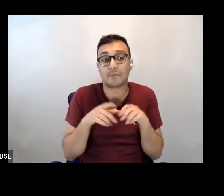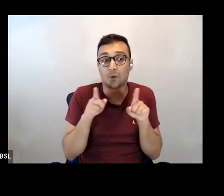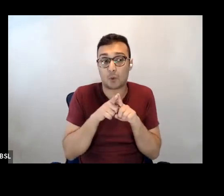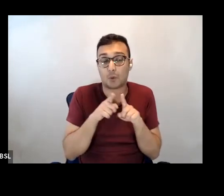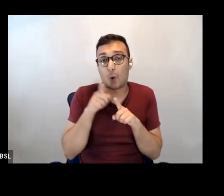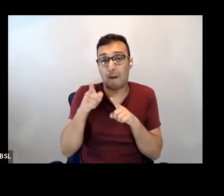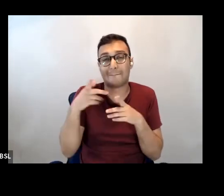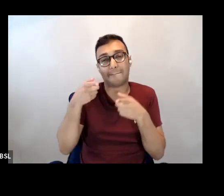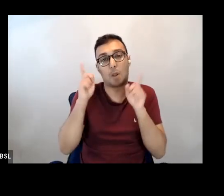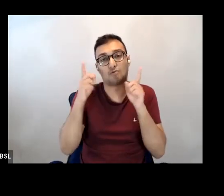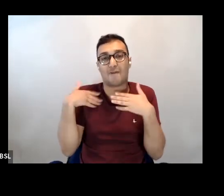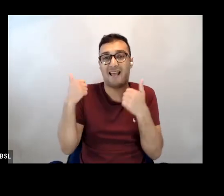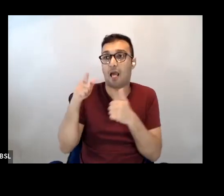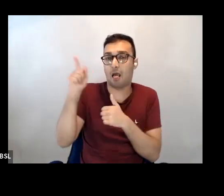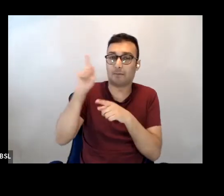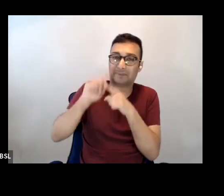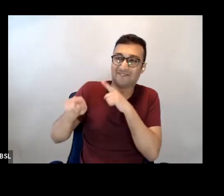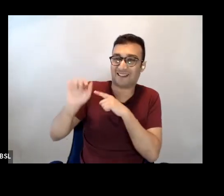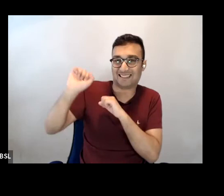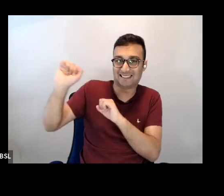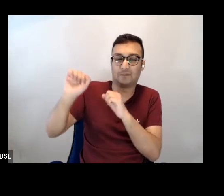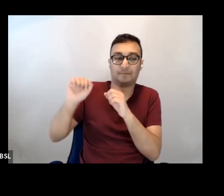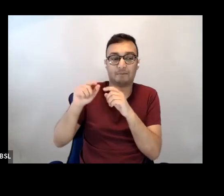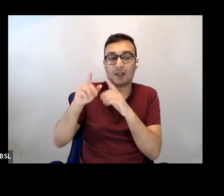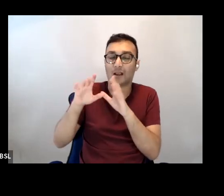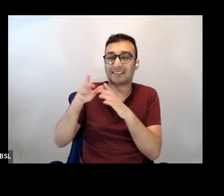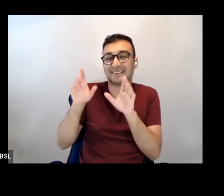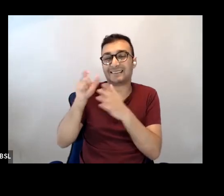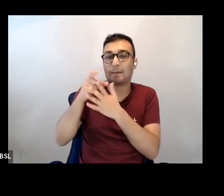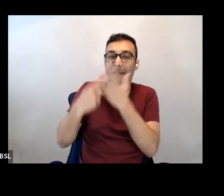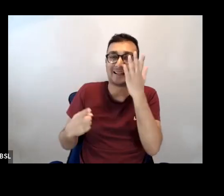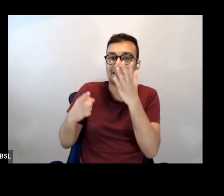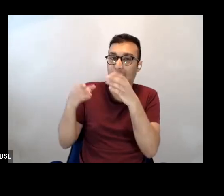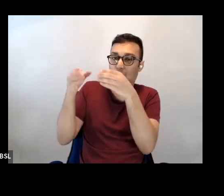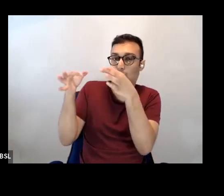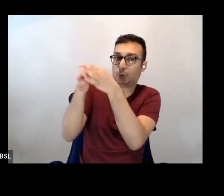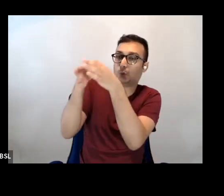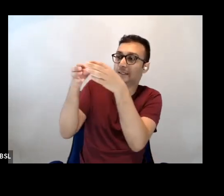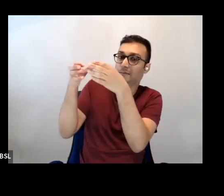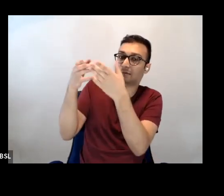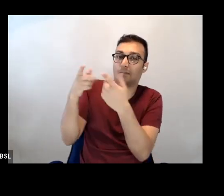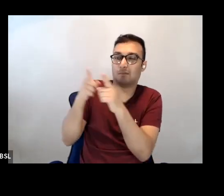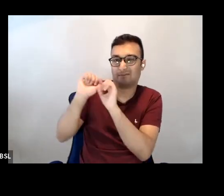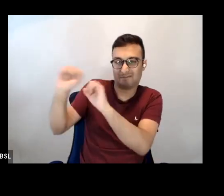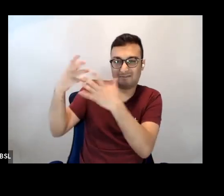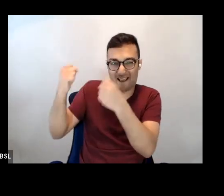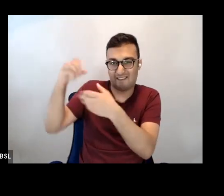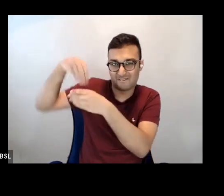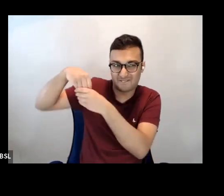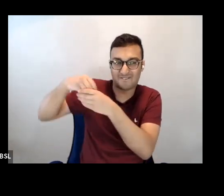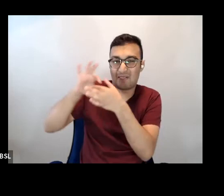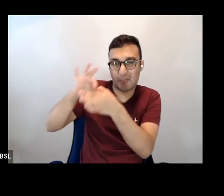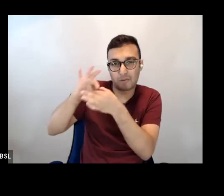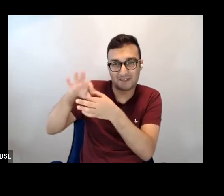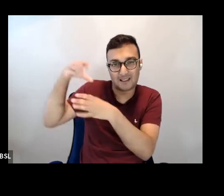disability unit, which are rehab centers, and of course they have therapists associated with their programs. So the